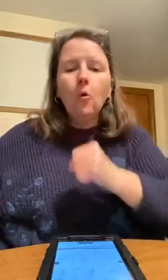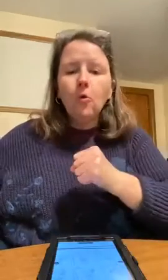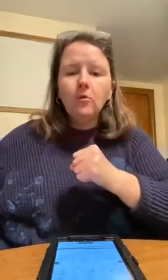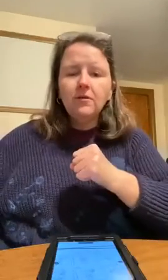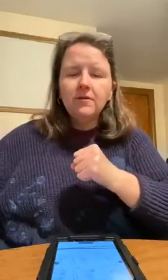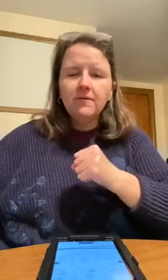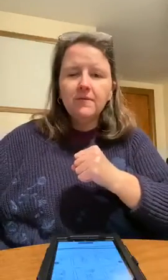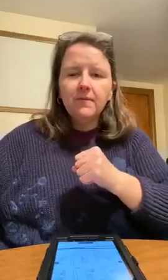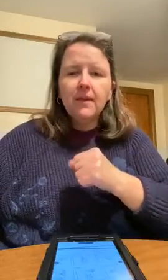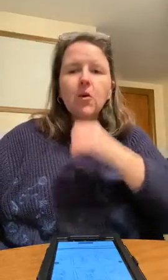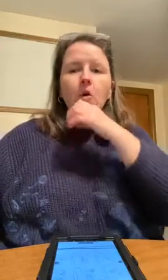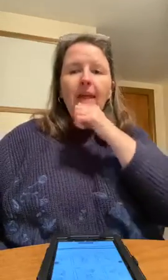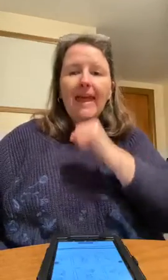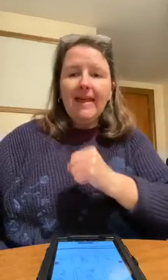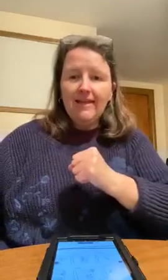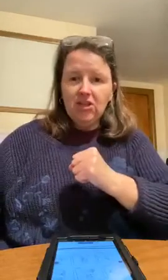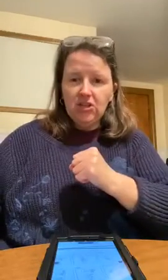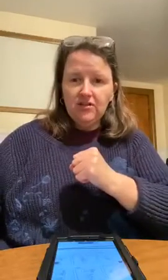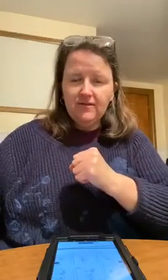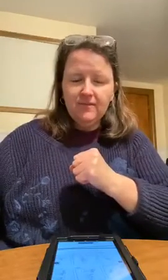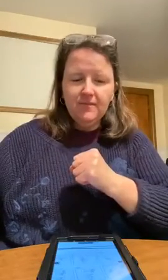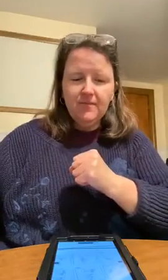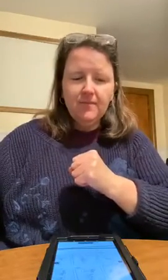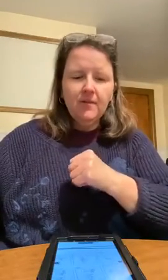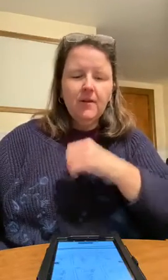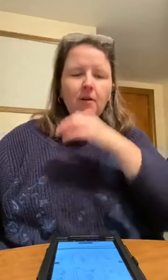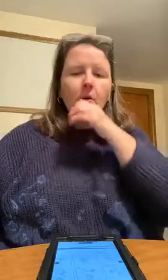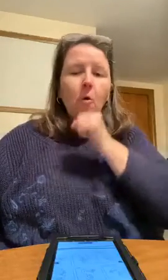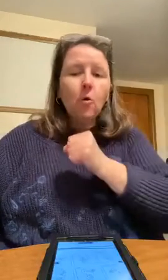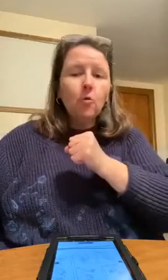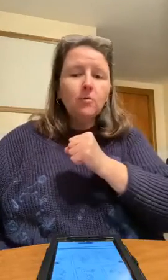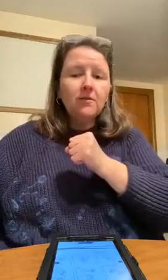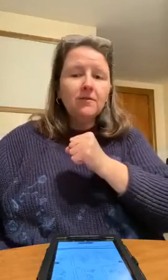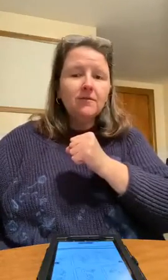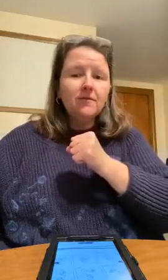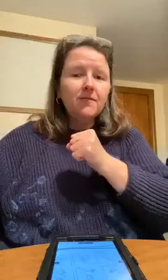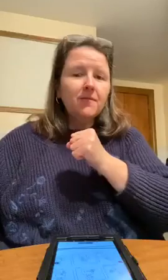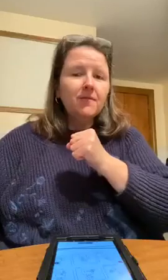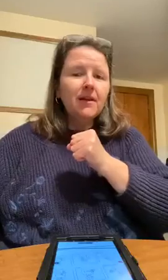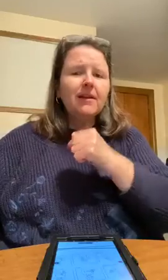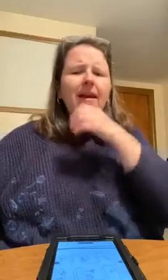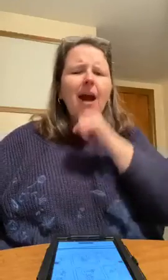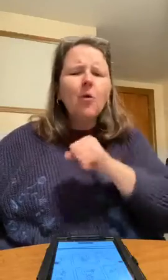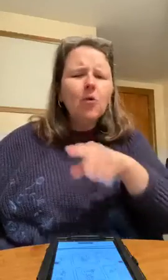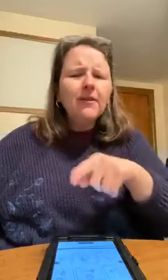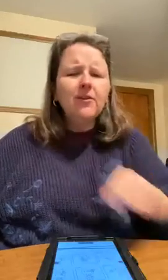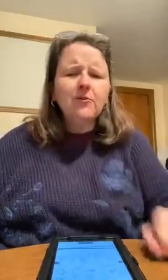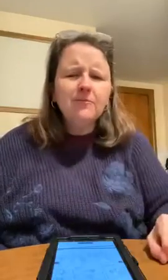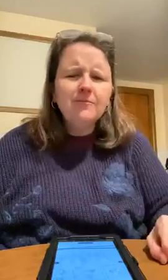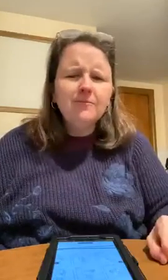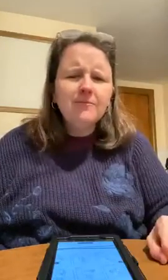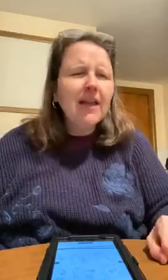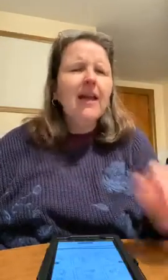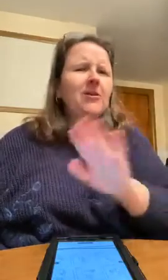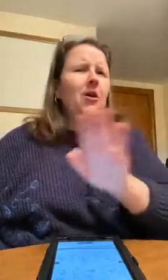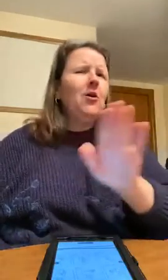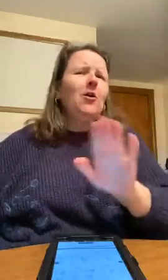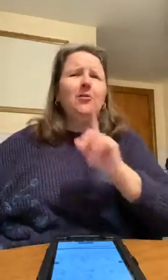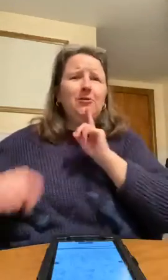Old or age. Old. Like, how old are you? No, don't